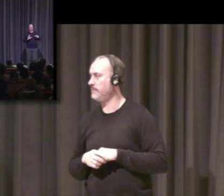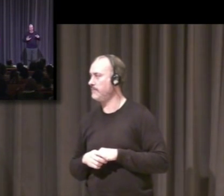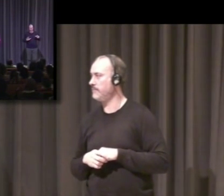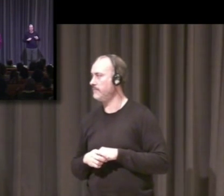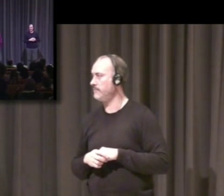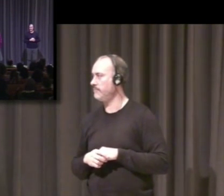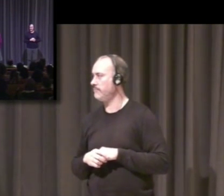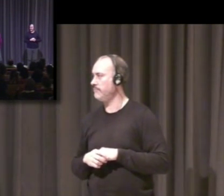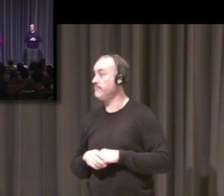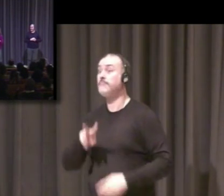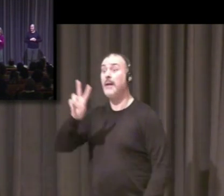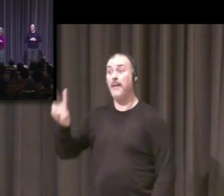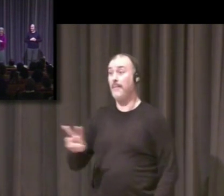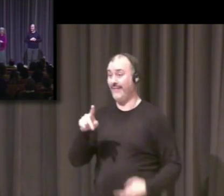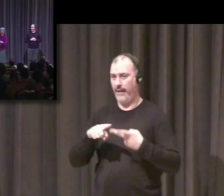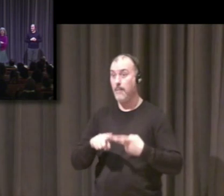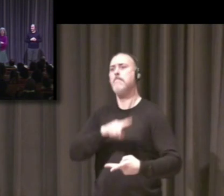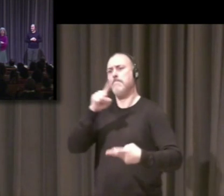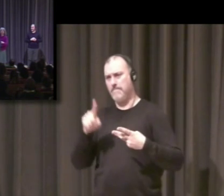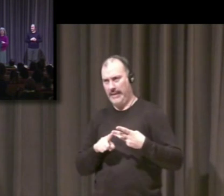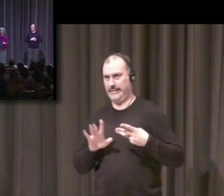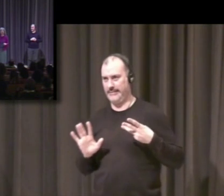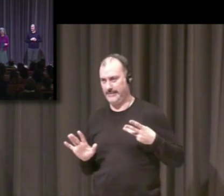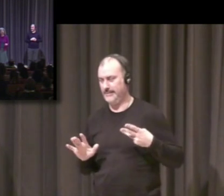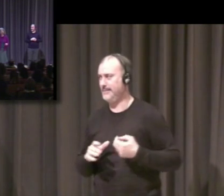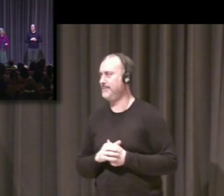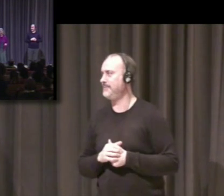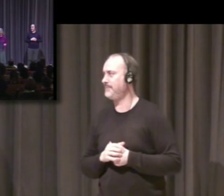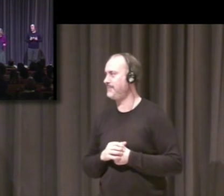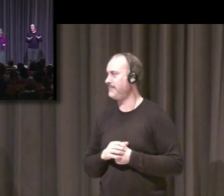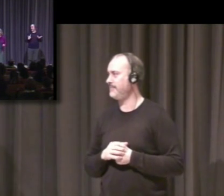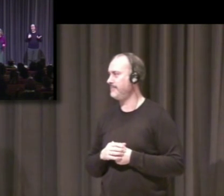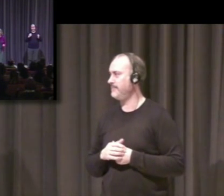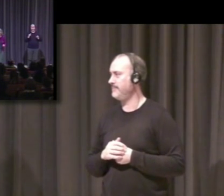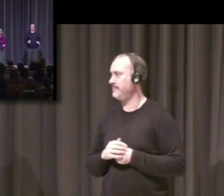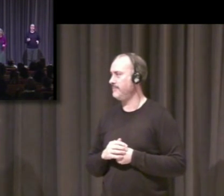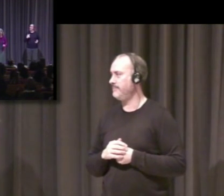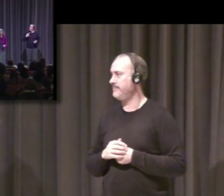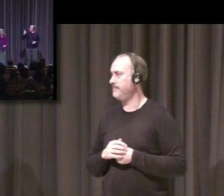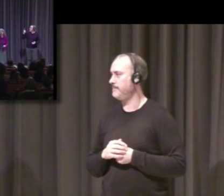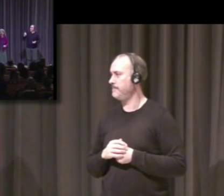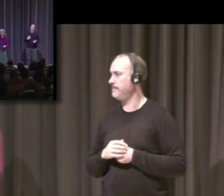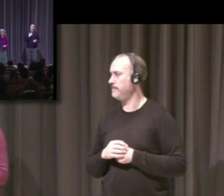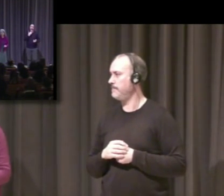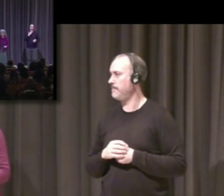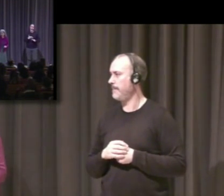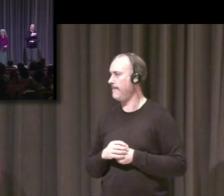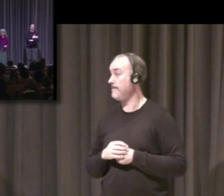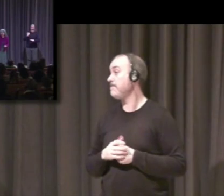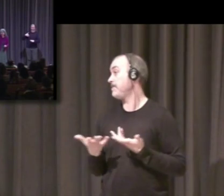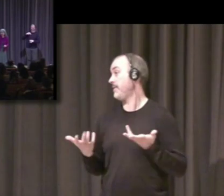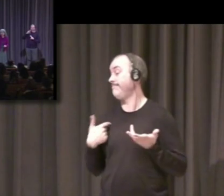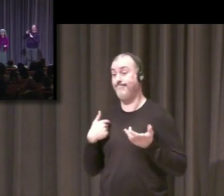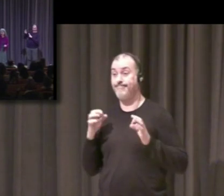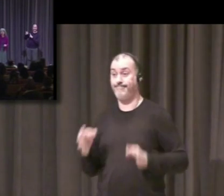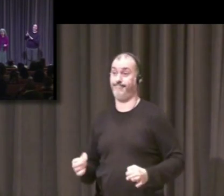Yeah, and this is something that little video was about. That young woman was talking about how hard it